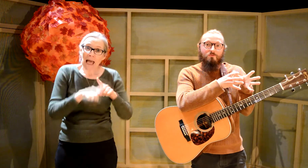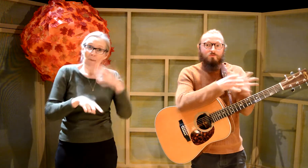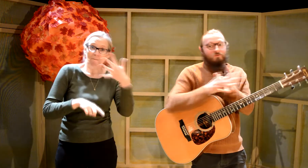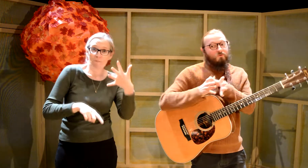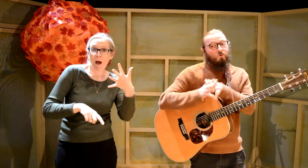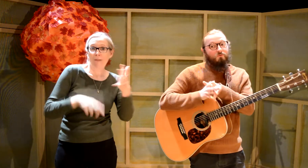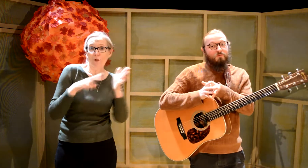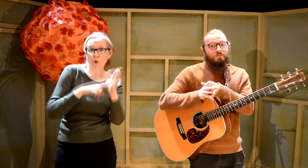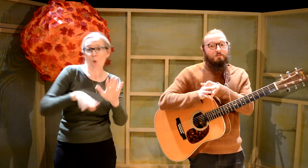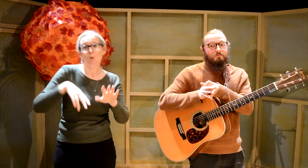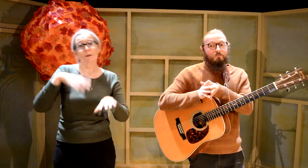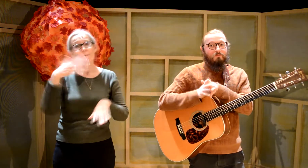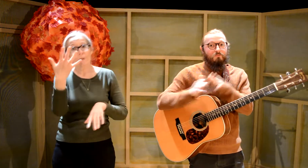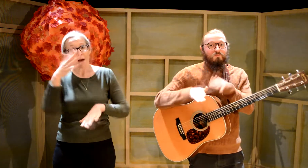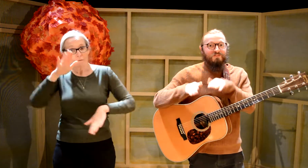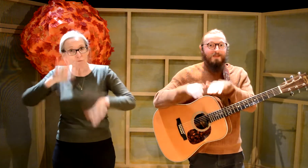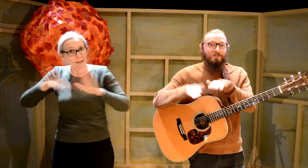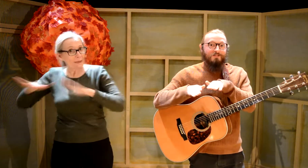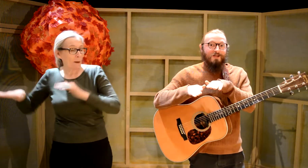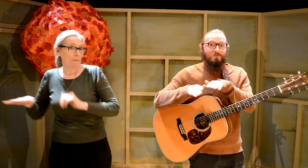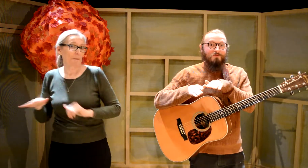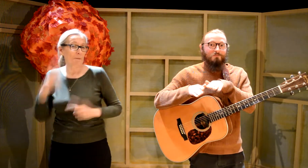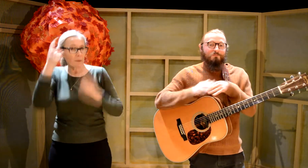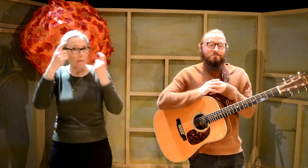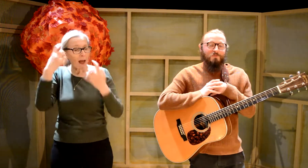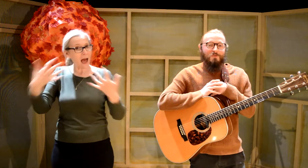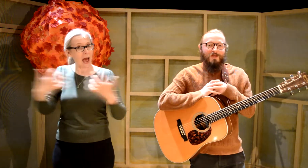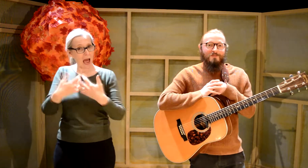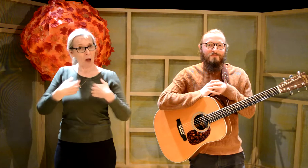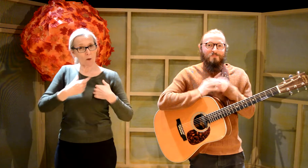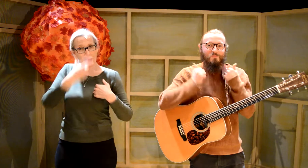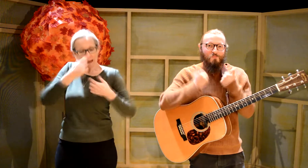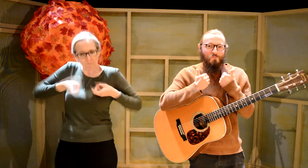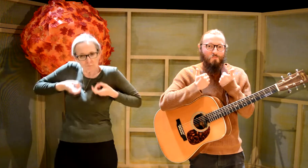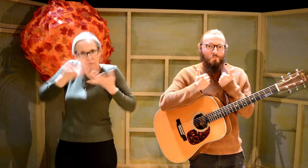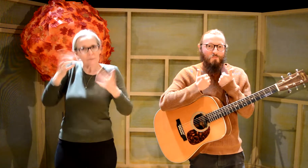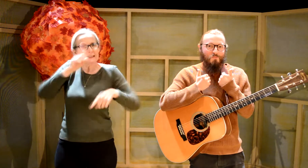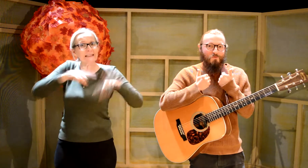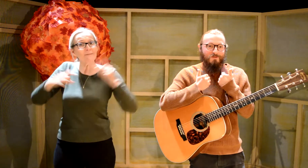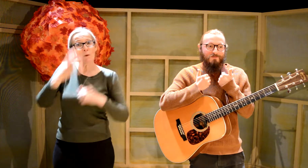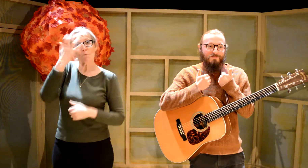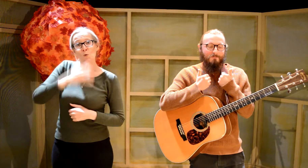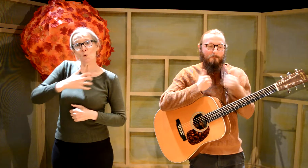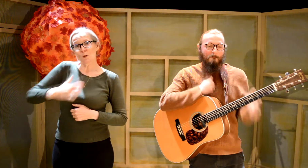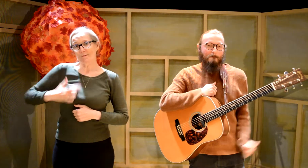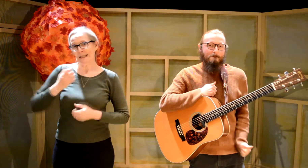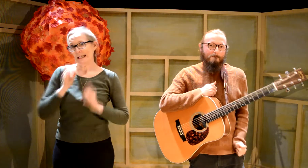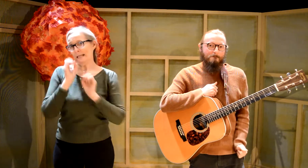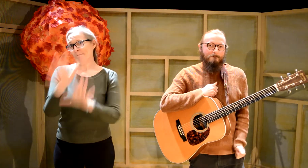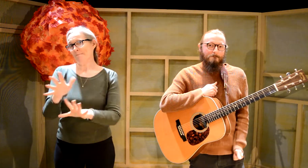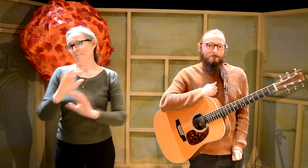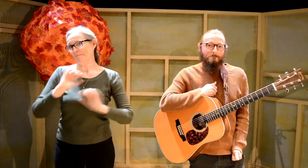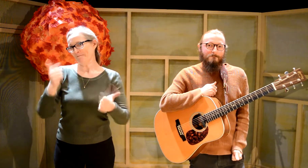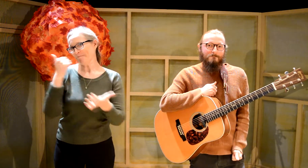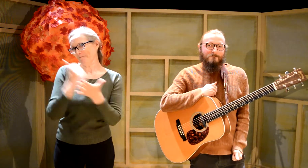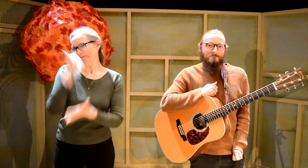5 notes, or all of the same tapping sound. Okay? Brilliant.